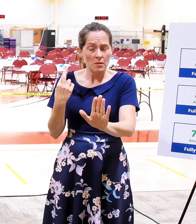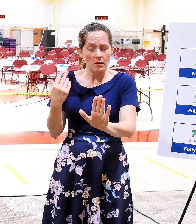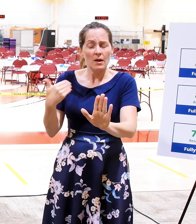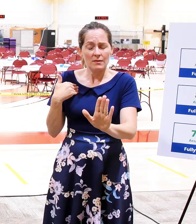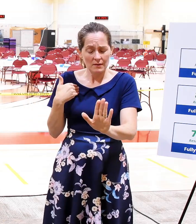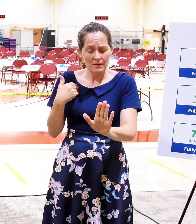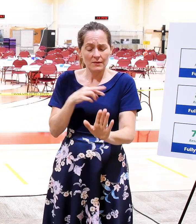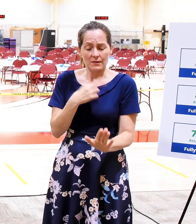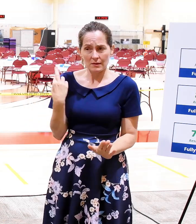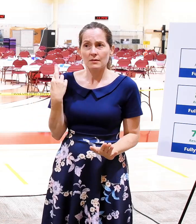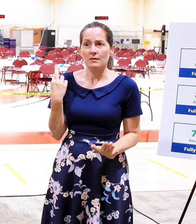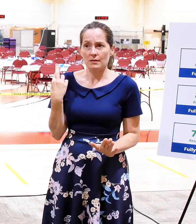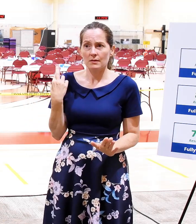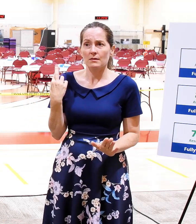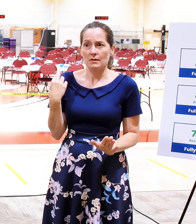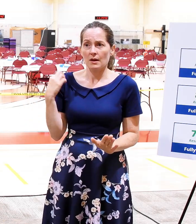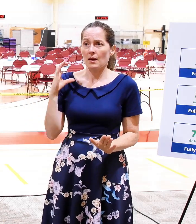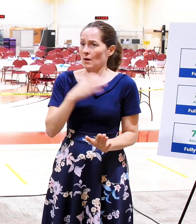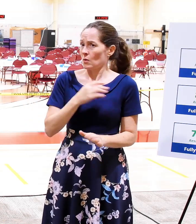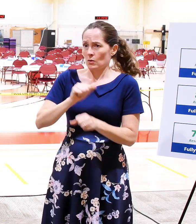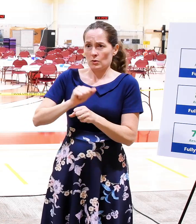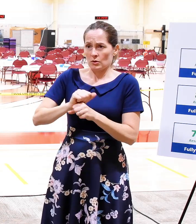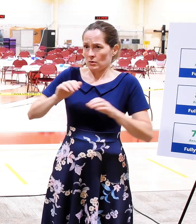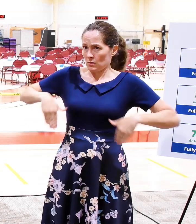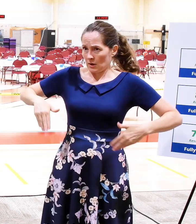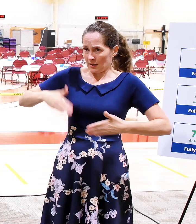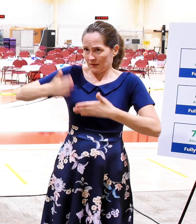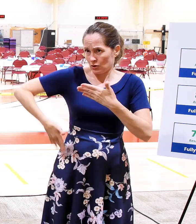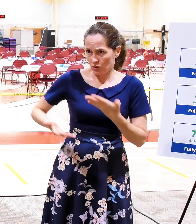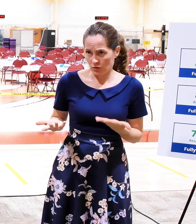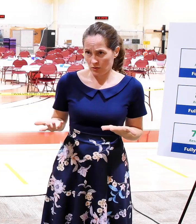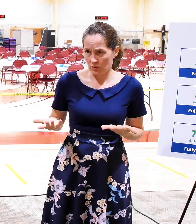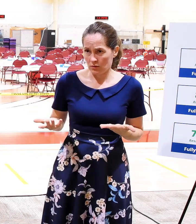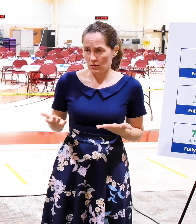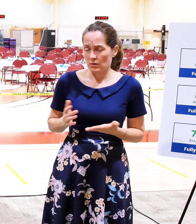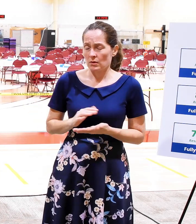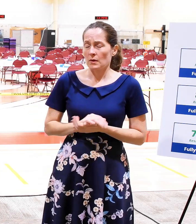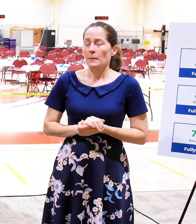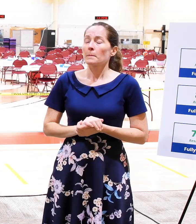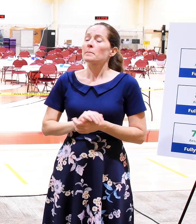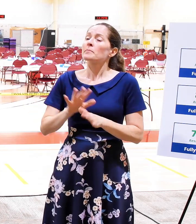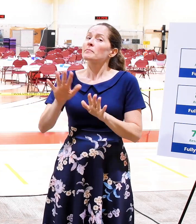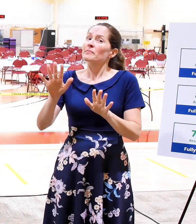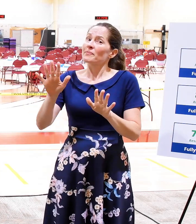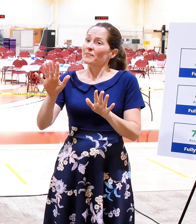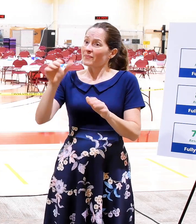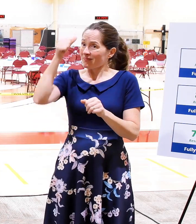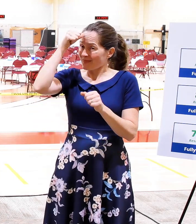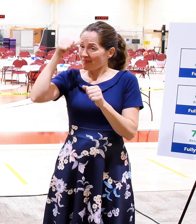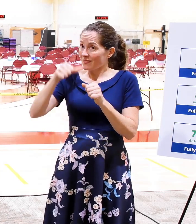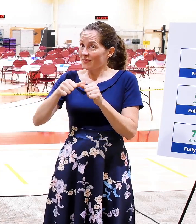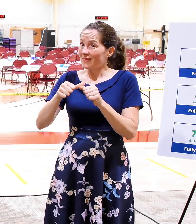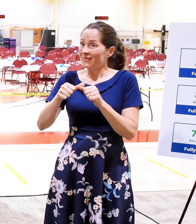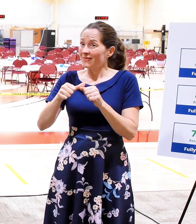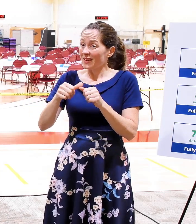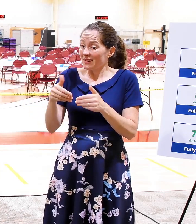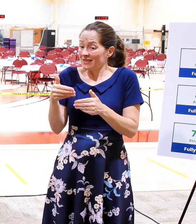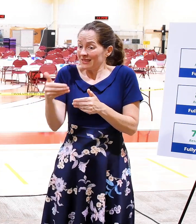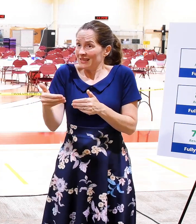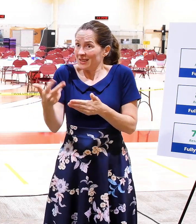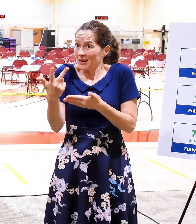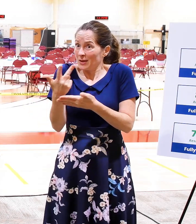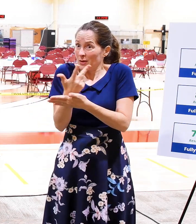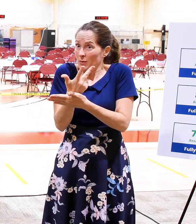done. And now just remember, in 3 weeks, our school doors